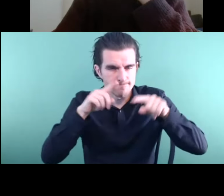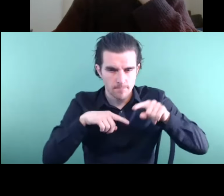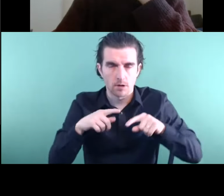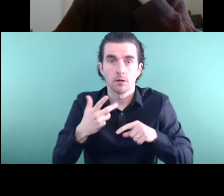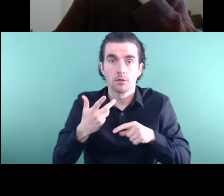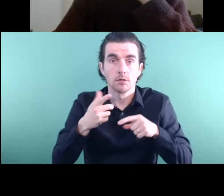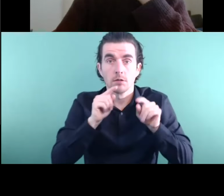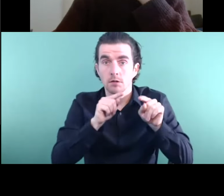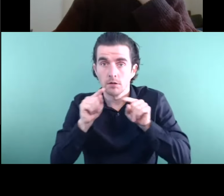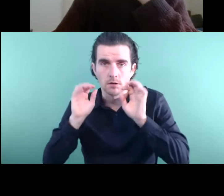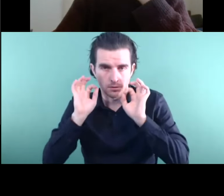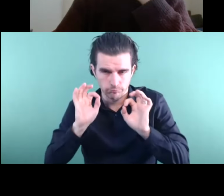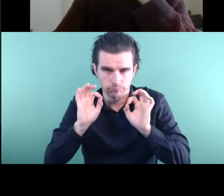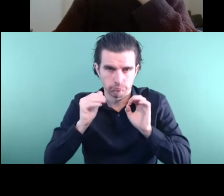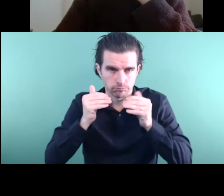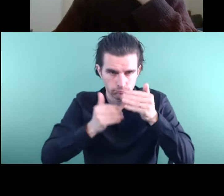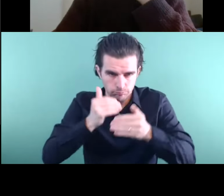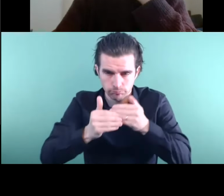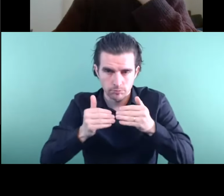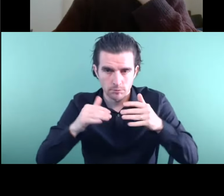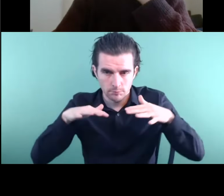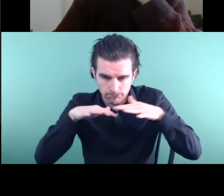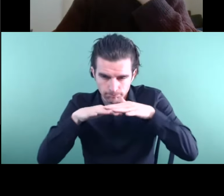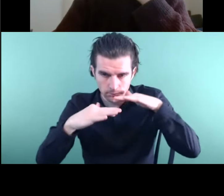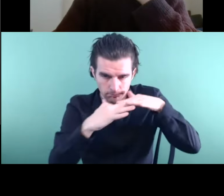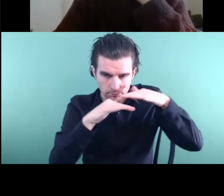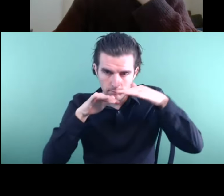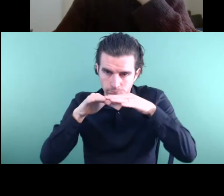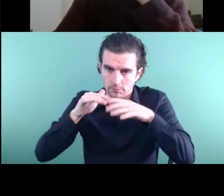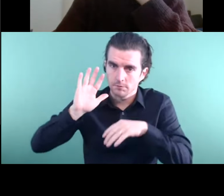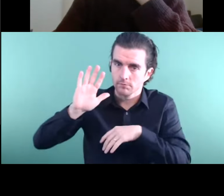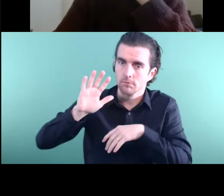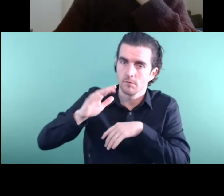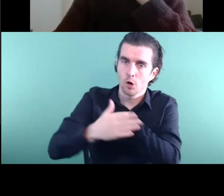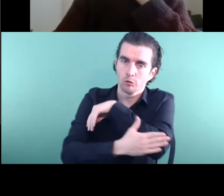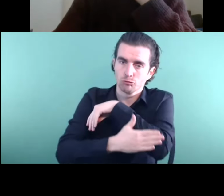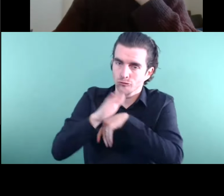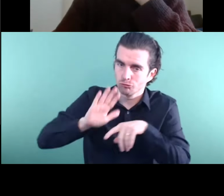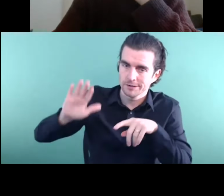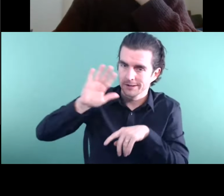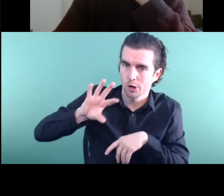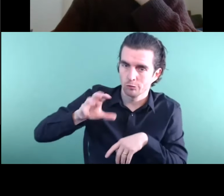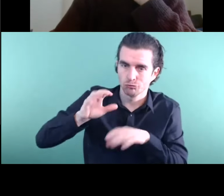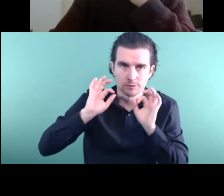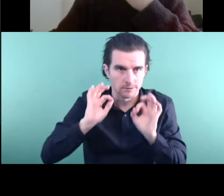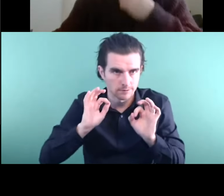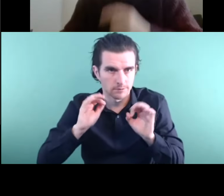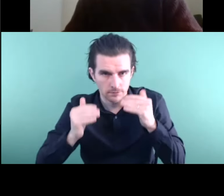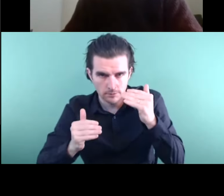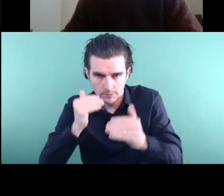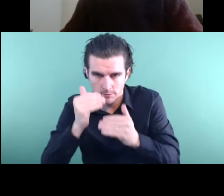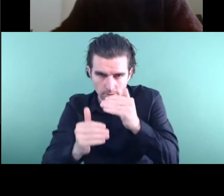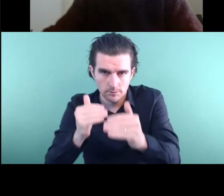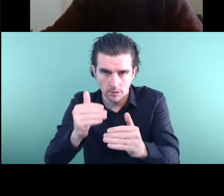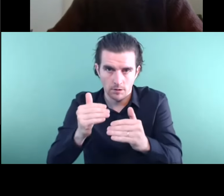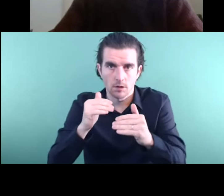And I think academics tend to sort of sometimes forget that it's not an easy landscape. It's not an even landscape, not a logical